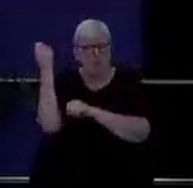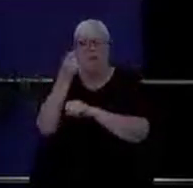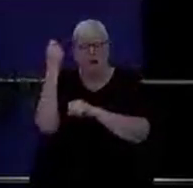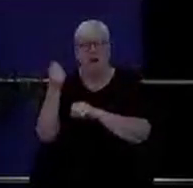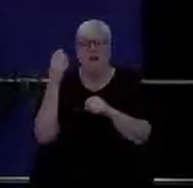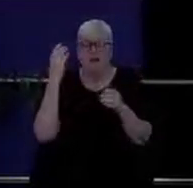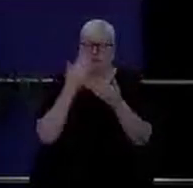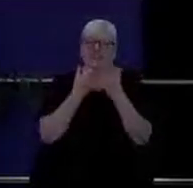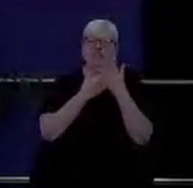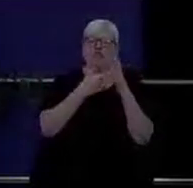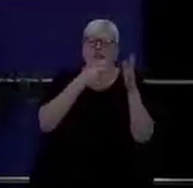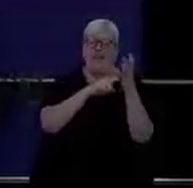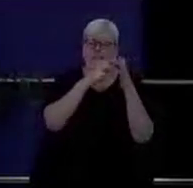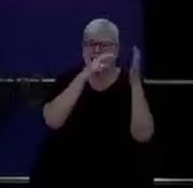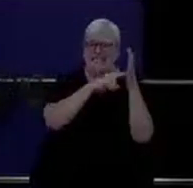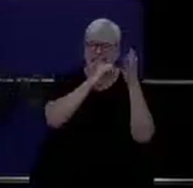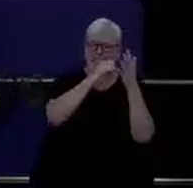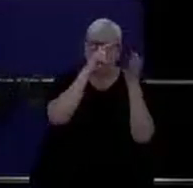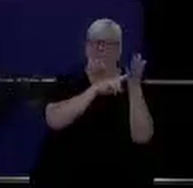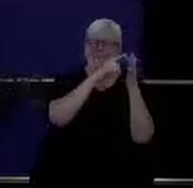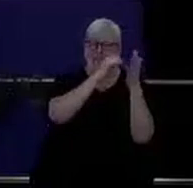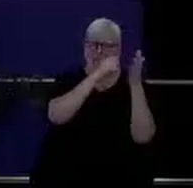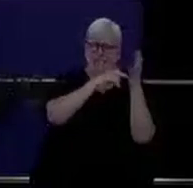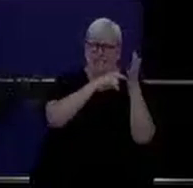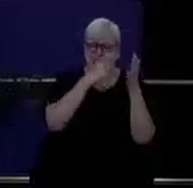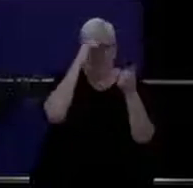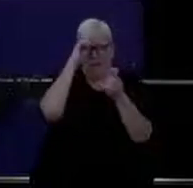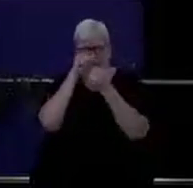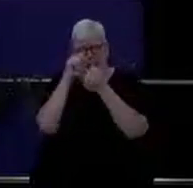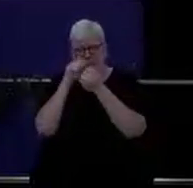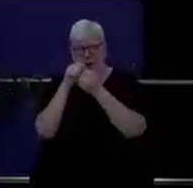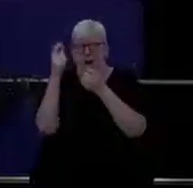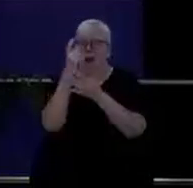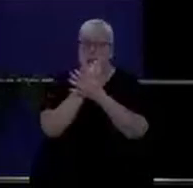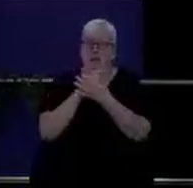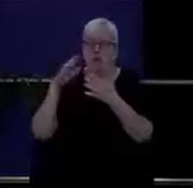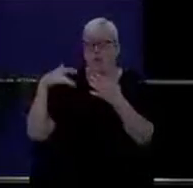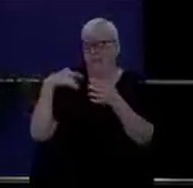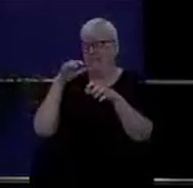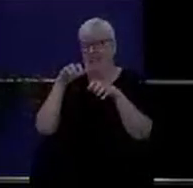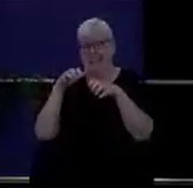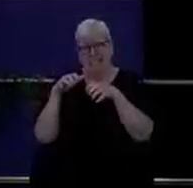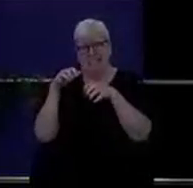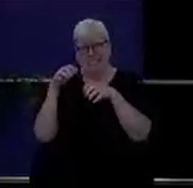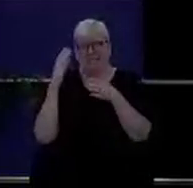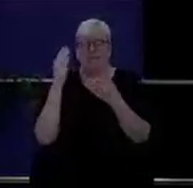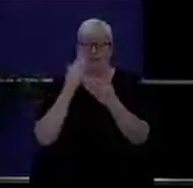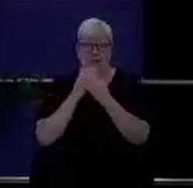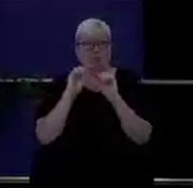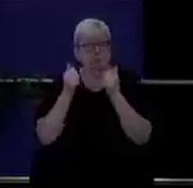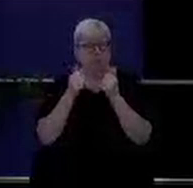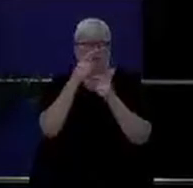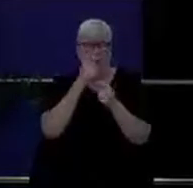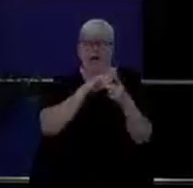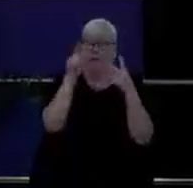Raven's Nest, which is a memoir about life in Iceland and is very good. And then after that,